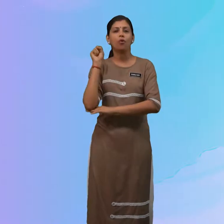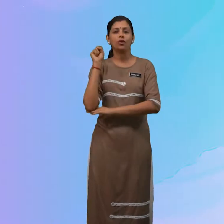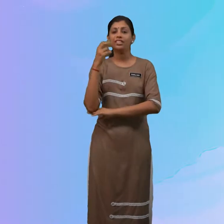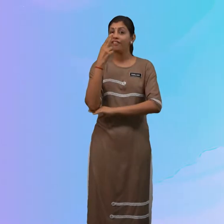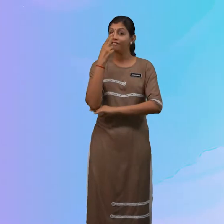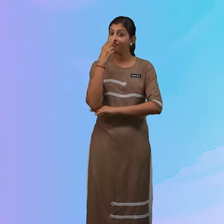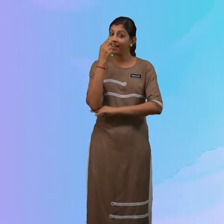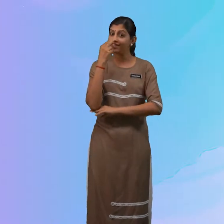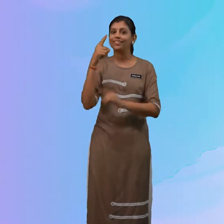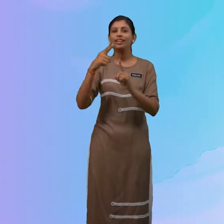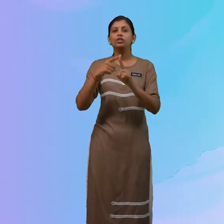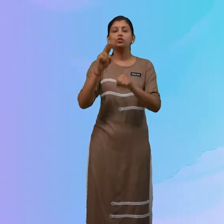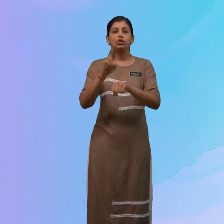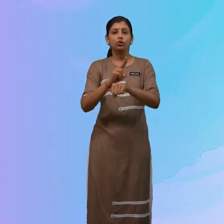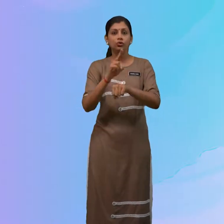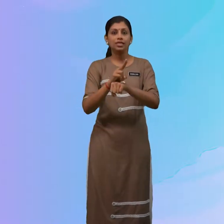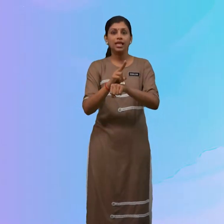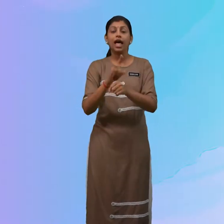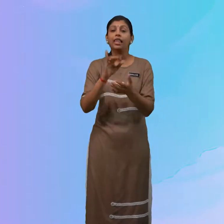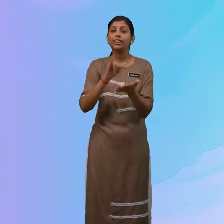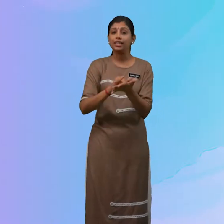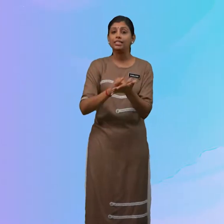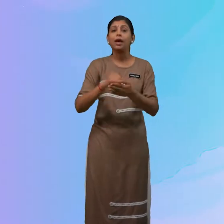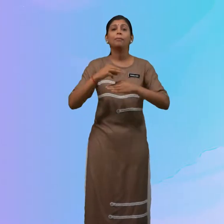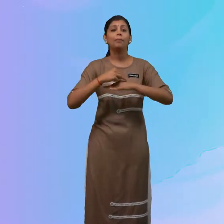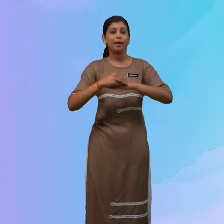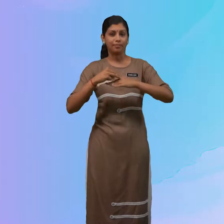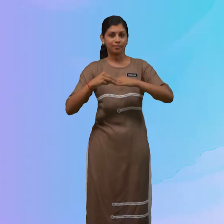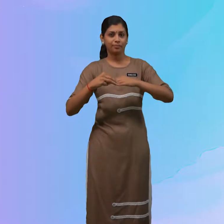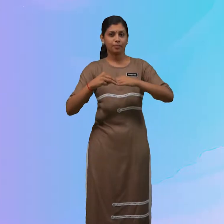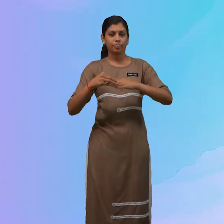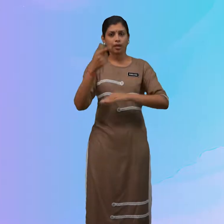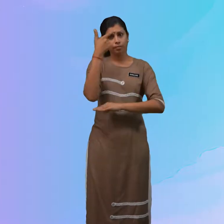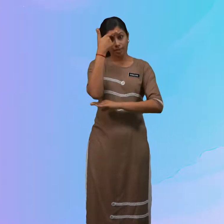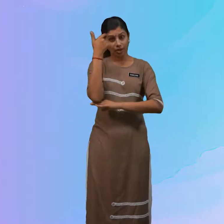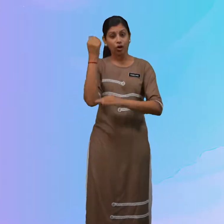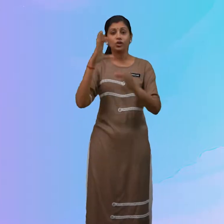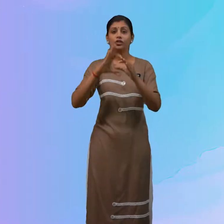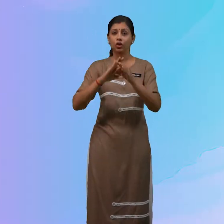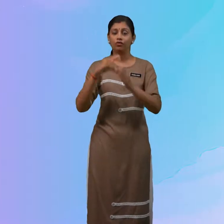was fun to use this map because of